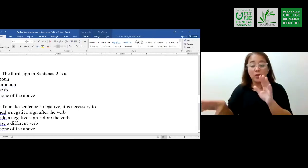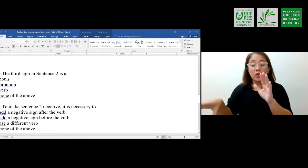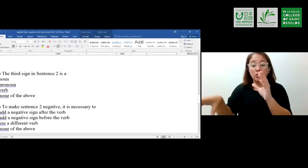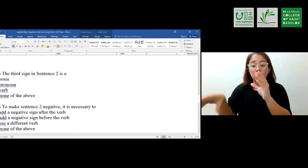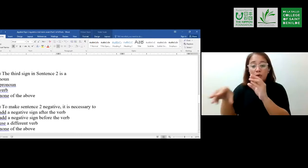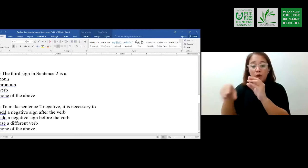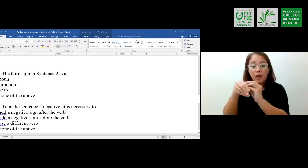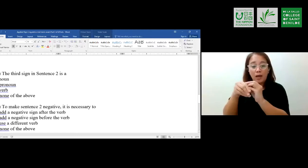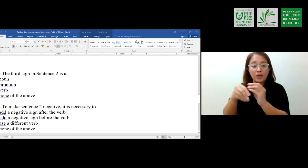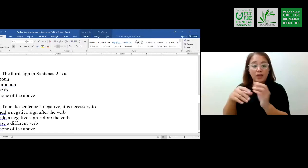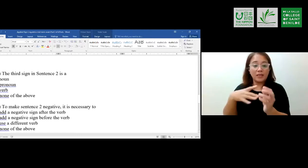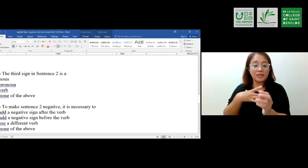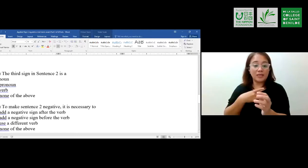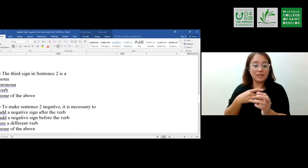use a different verb.